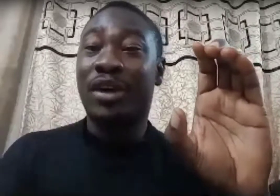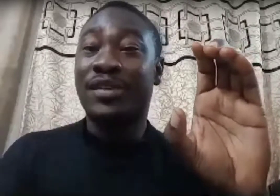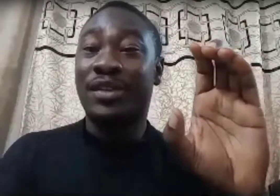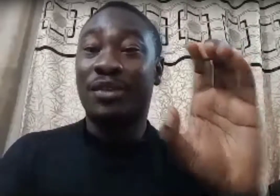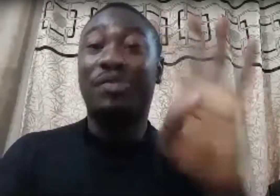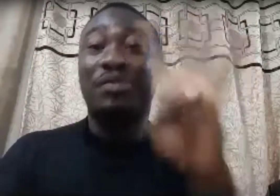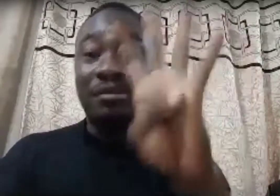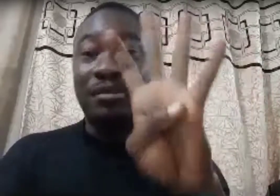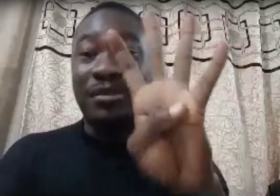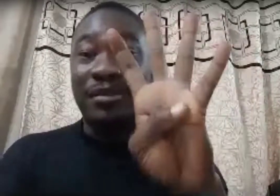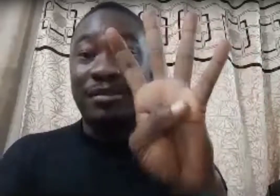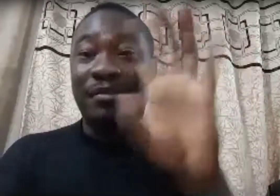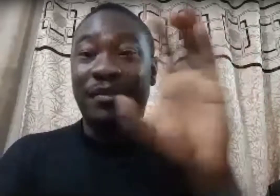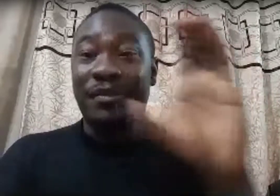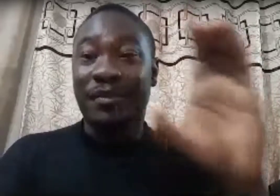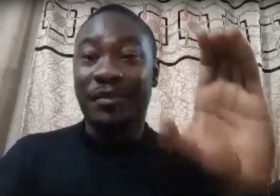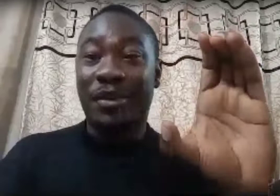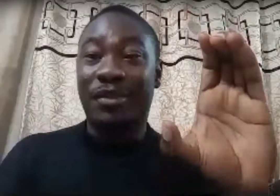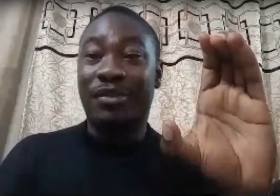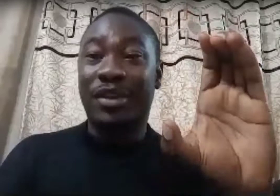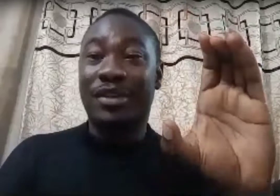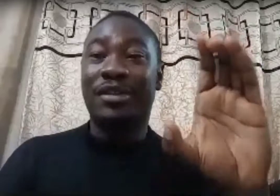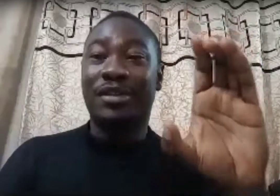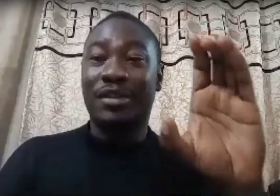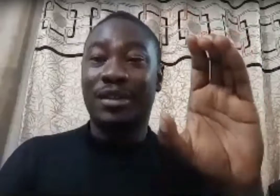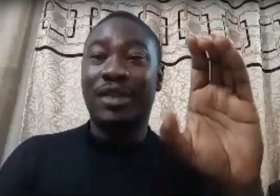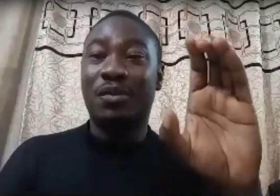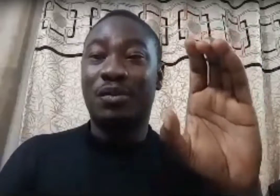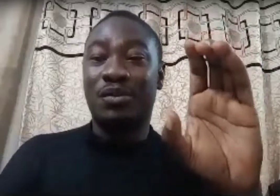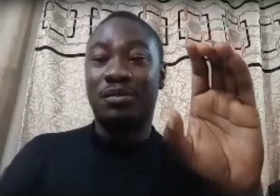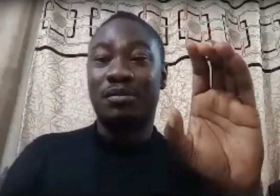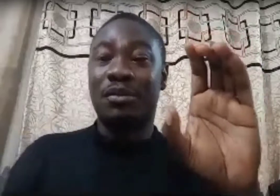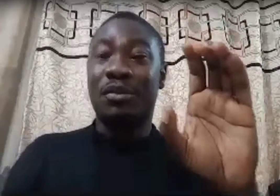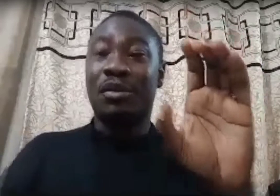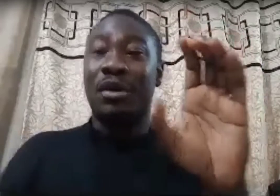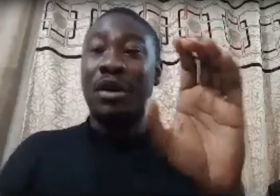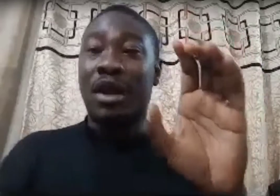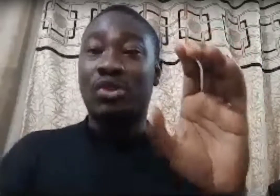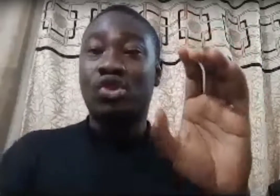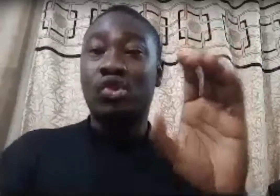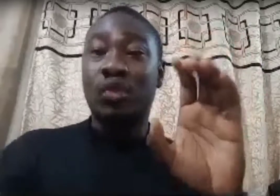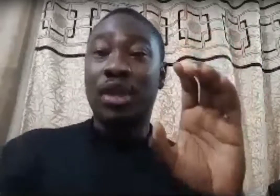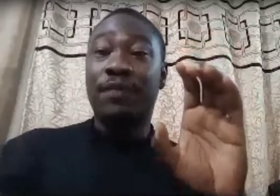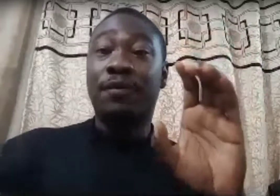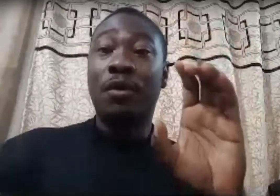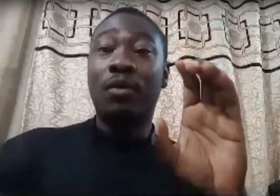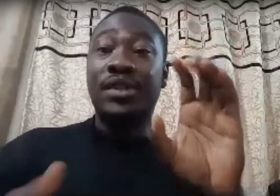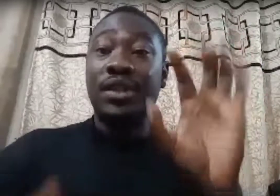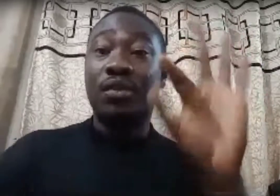400. That's good. And so it follows till 900 or